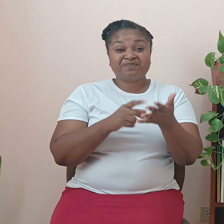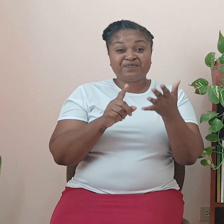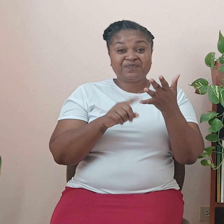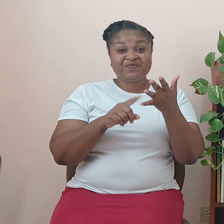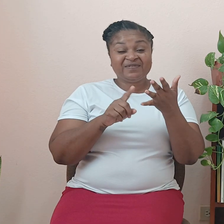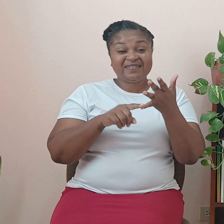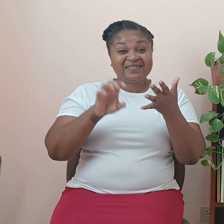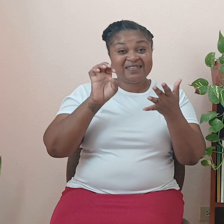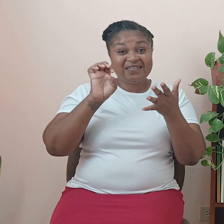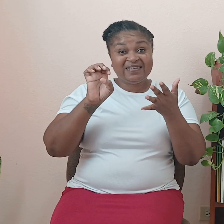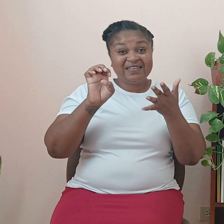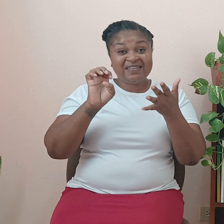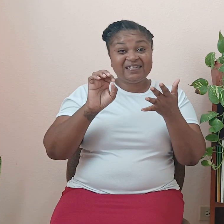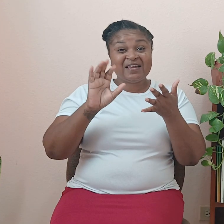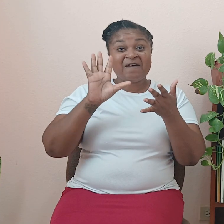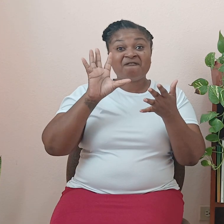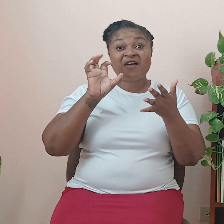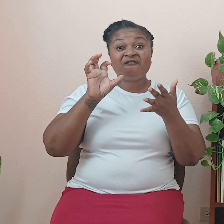E. 500.